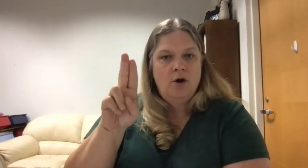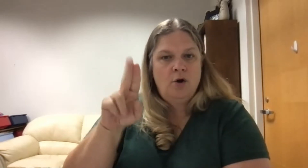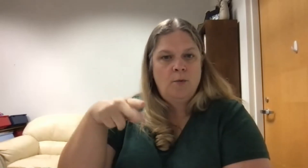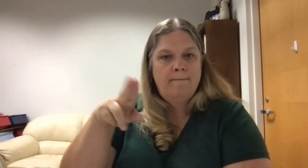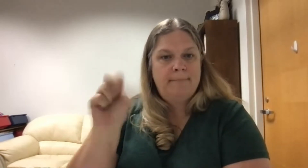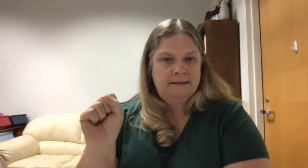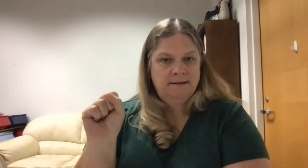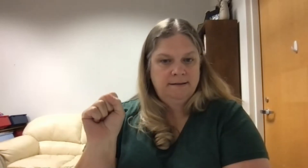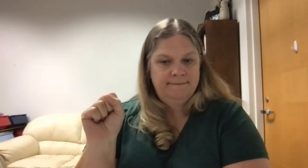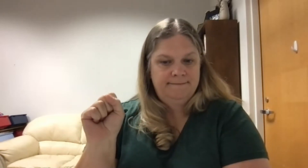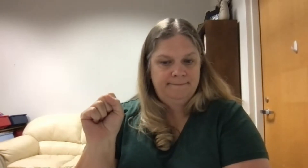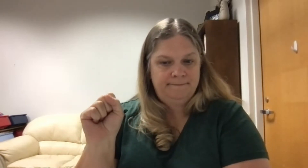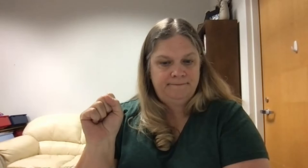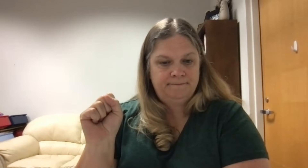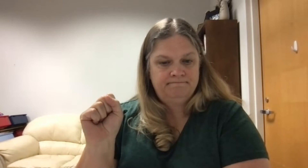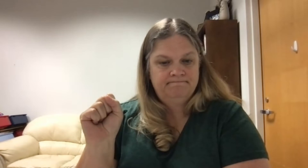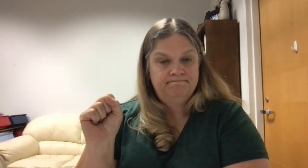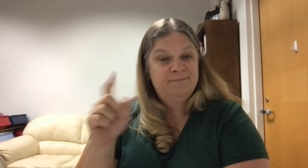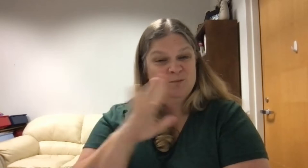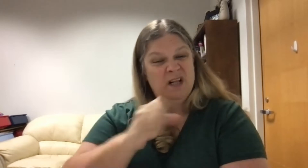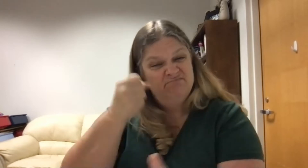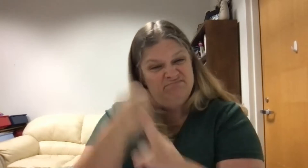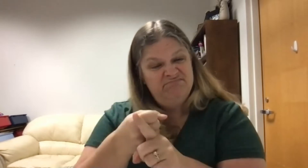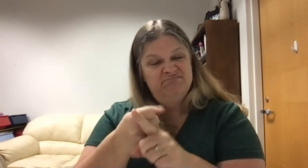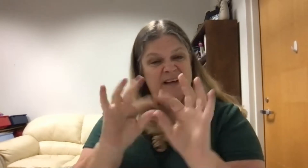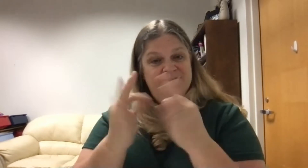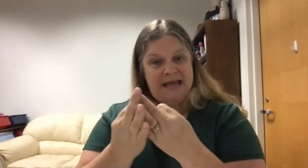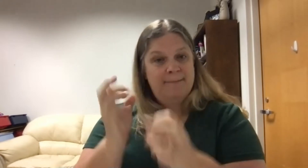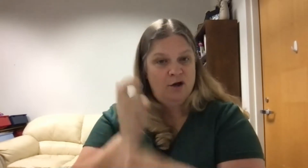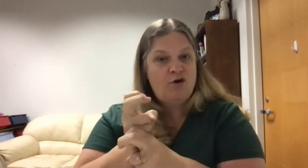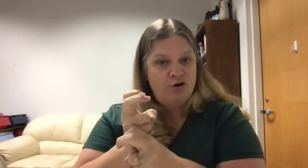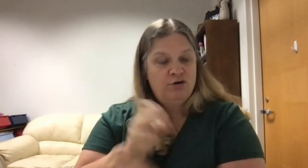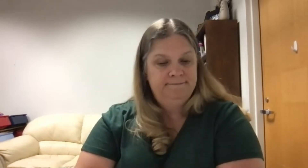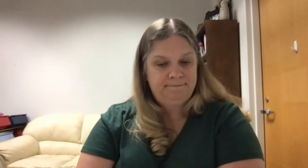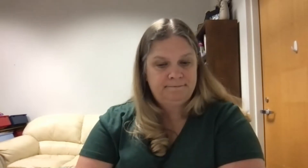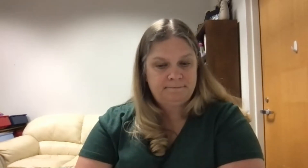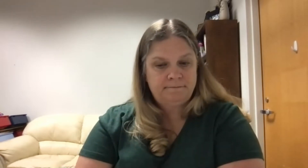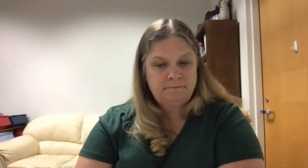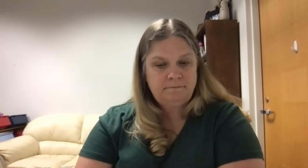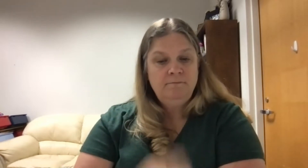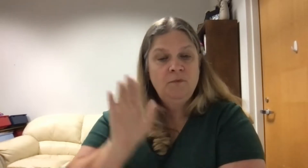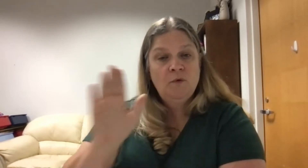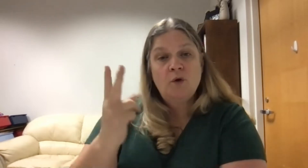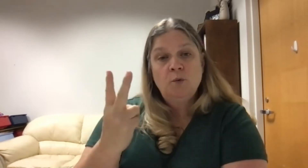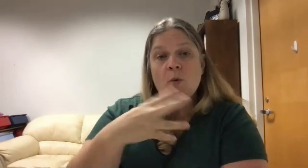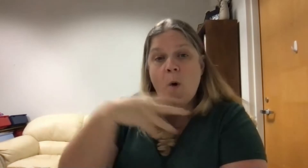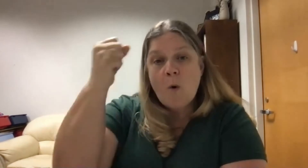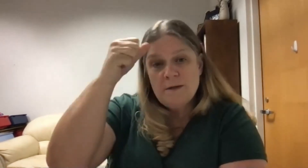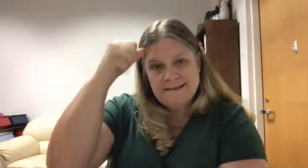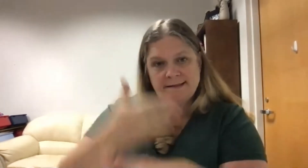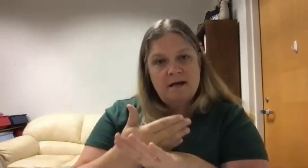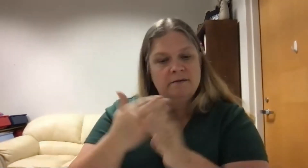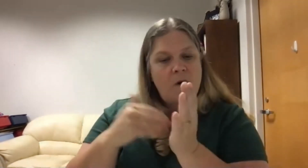mom also found that she had lupus. It was a big impact on the family. It hit them really